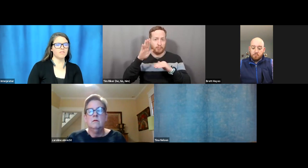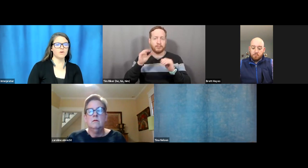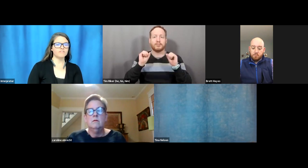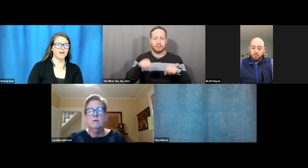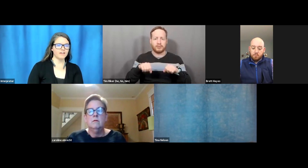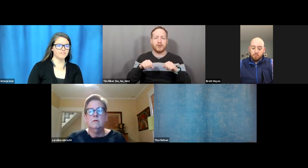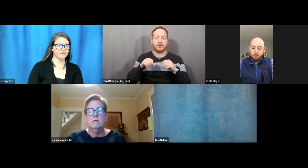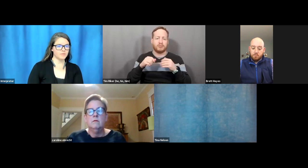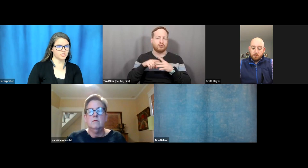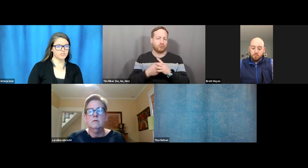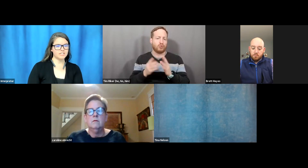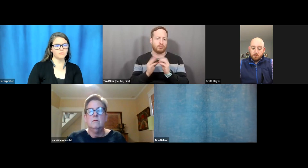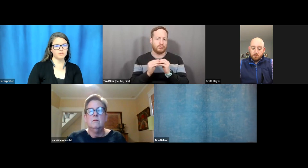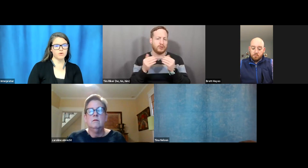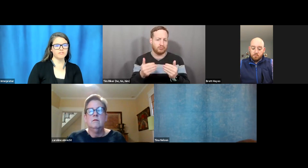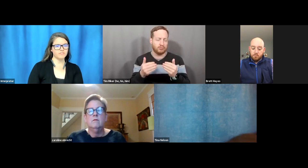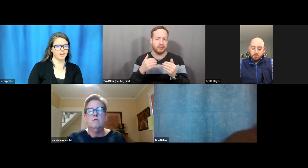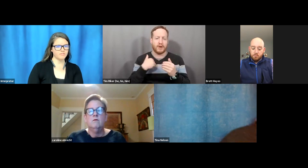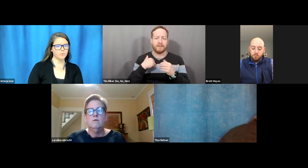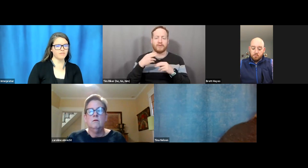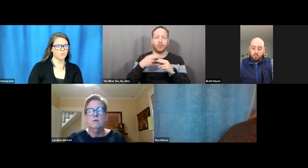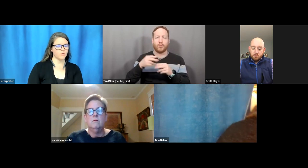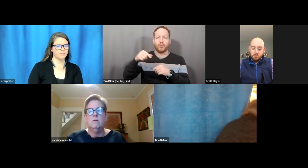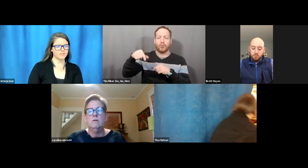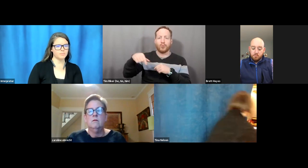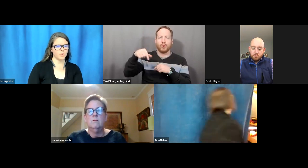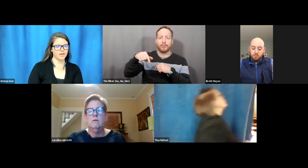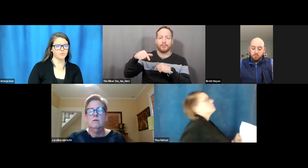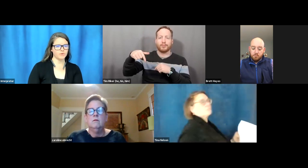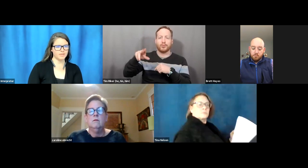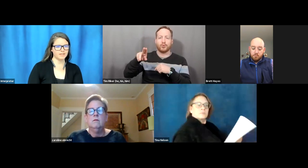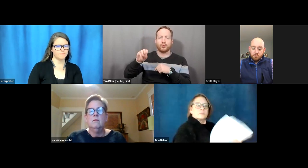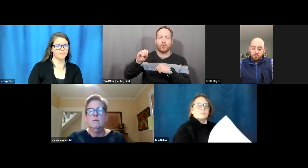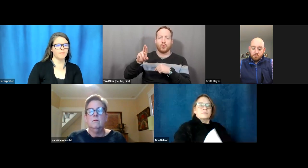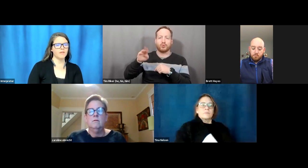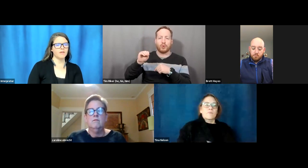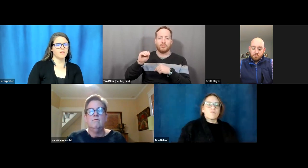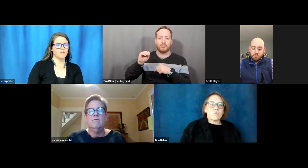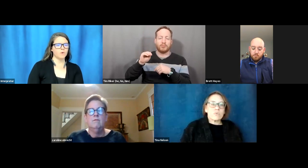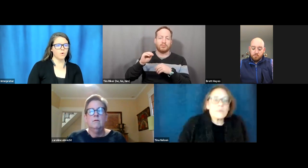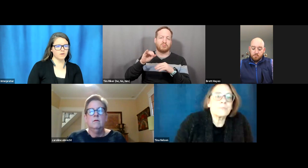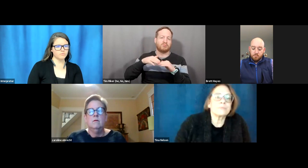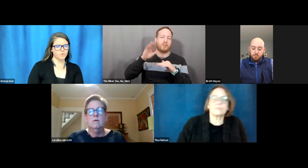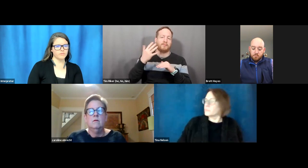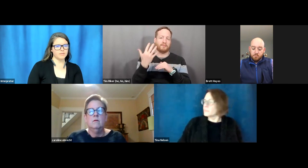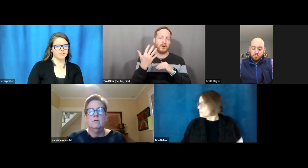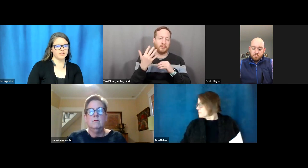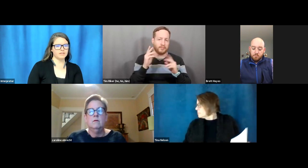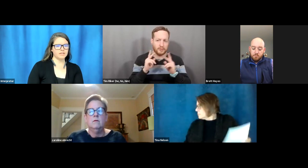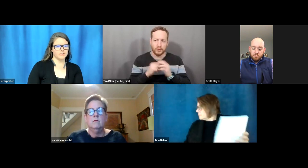There are five commissioners, and with more than five, we have a quorum and can go ahead with our meeting. The quorum for the meeting